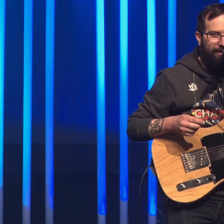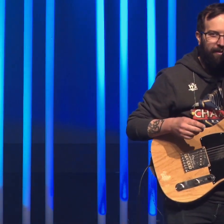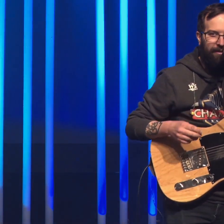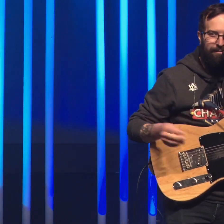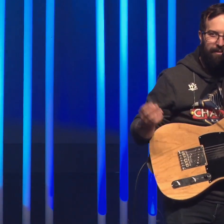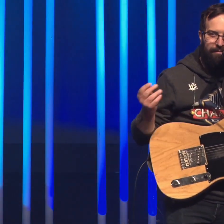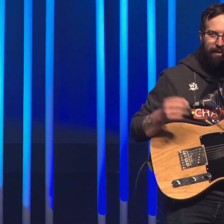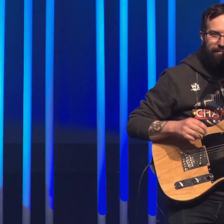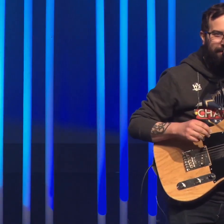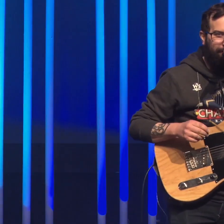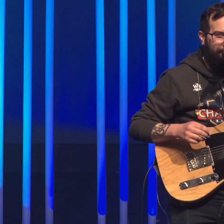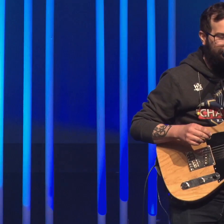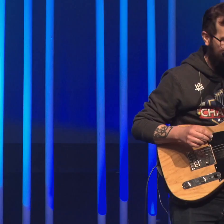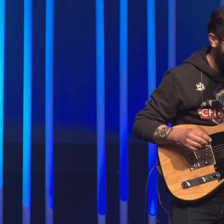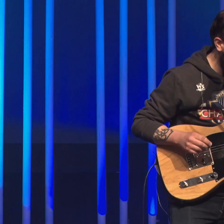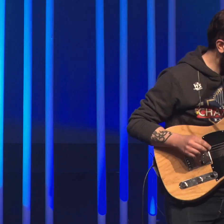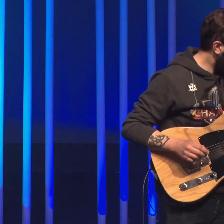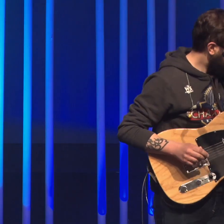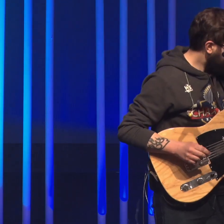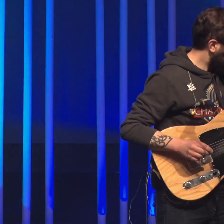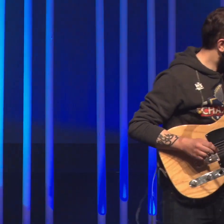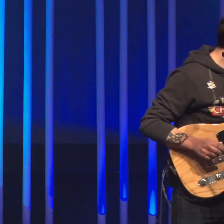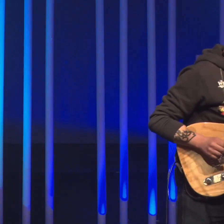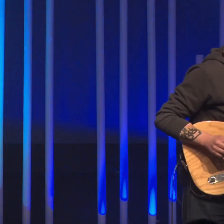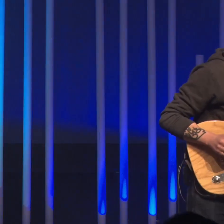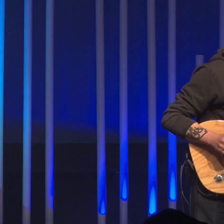to and spend some time singing with us.